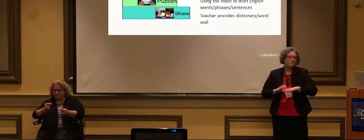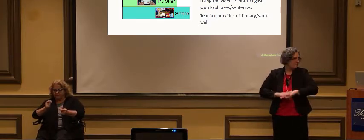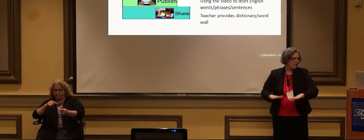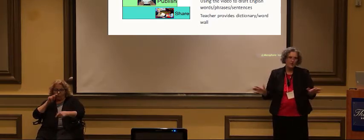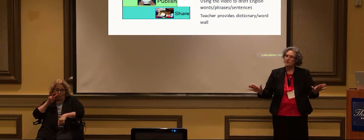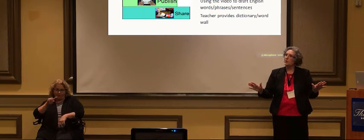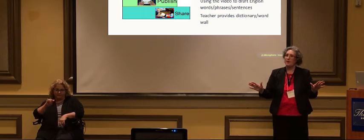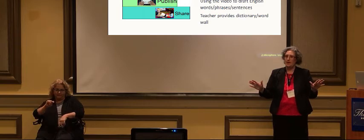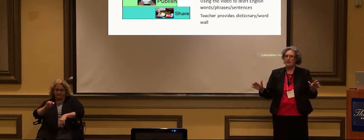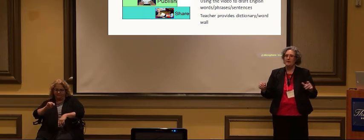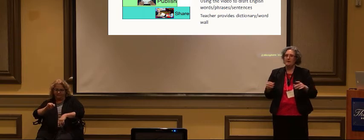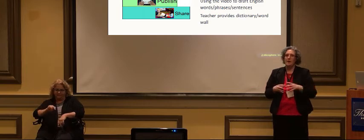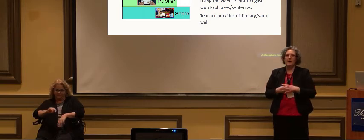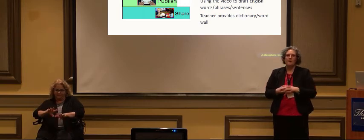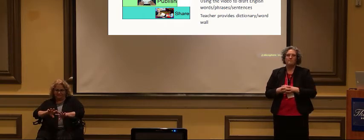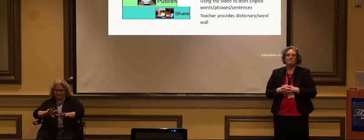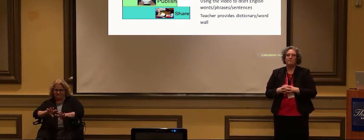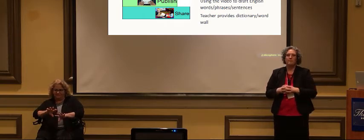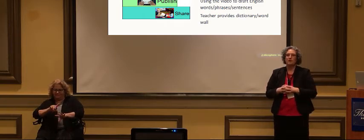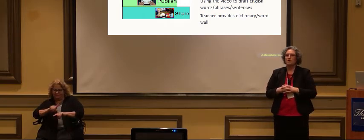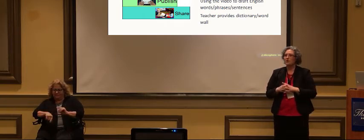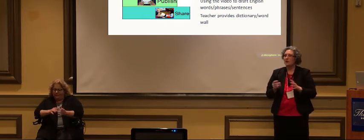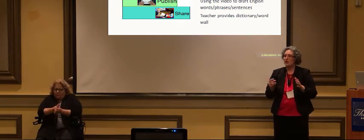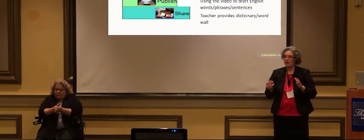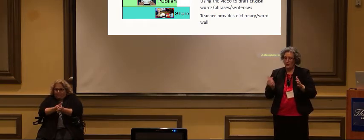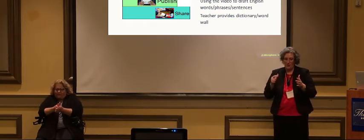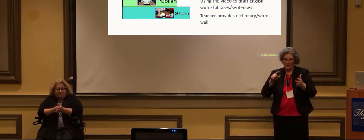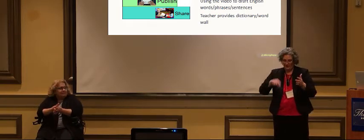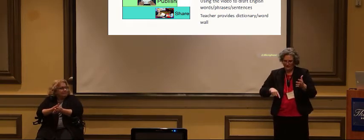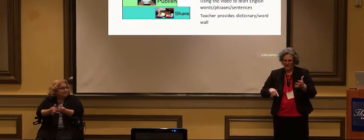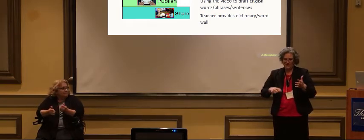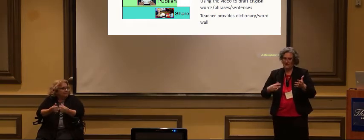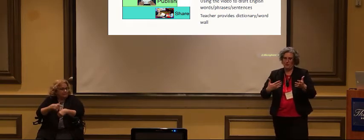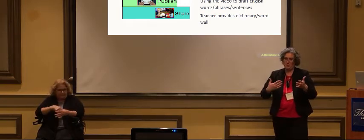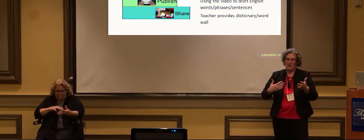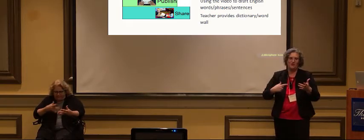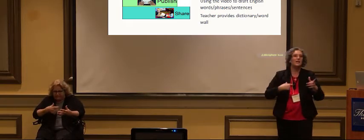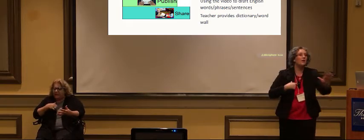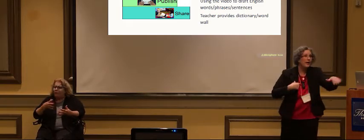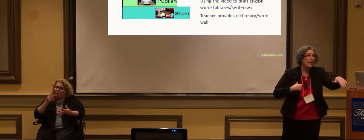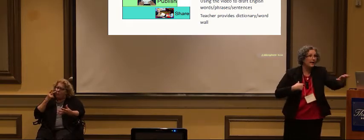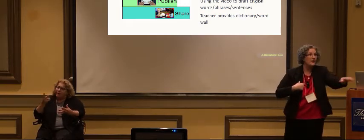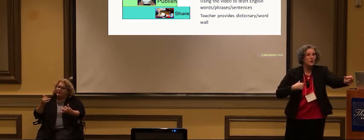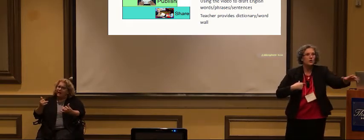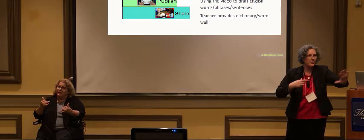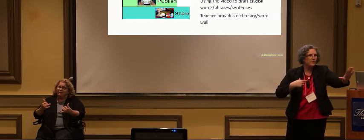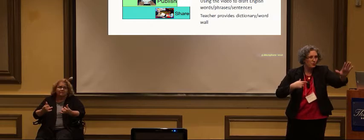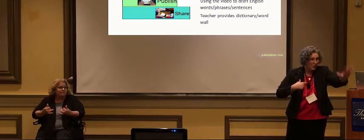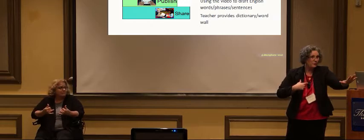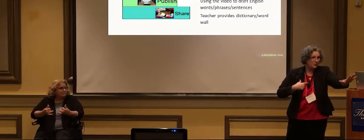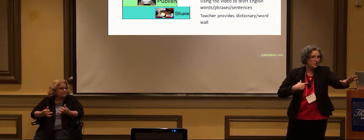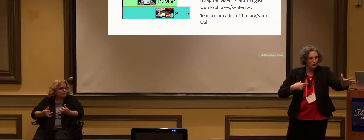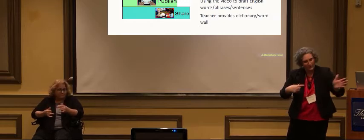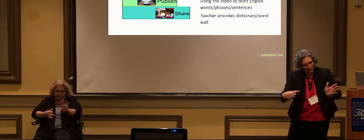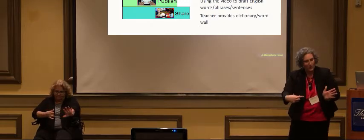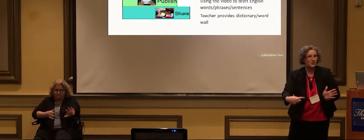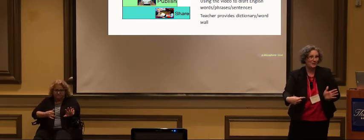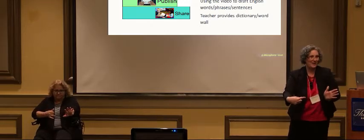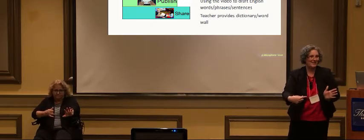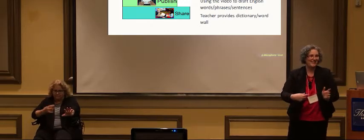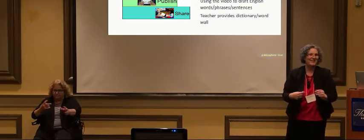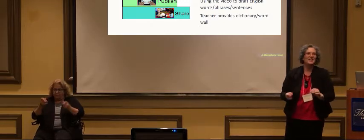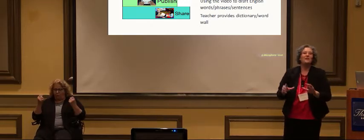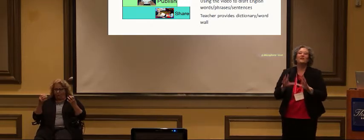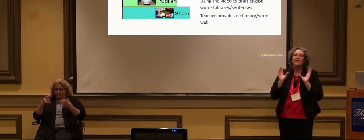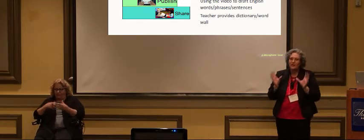it. There is no waiting. There's usually like, oh, I finished this, I'm going to watch it now. Hey, no matter, drop what you're doing, watch